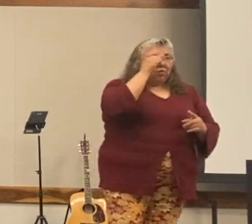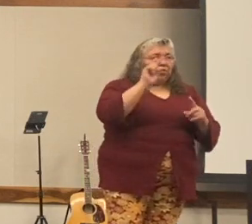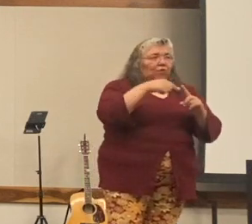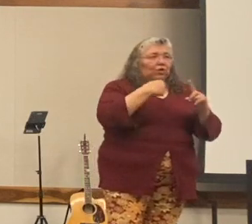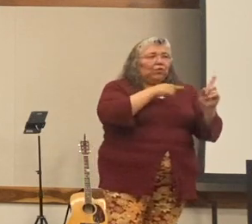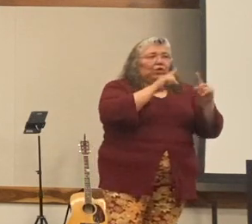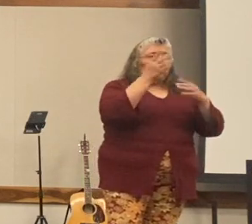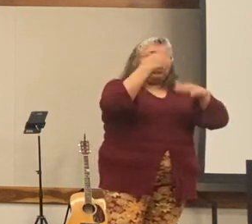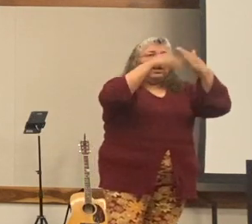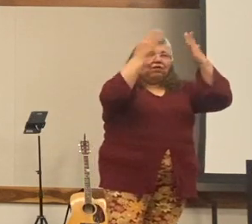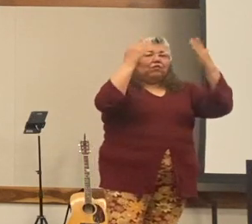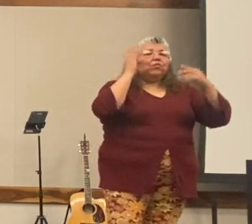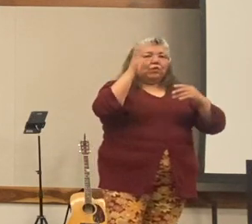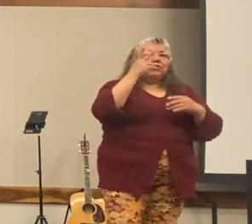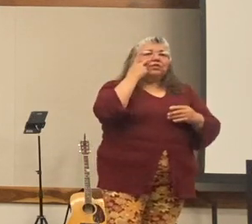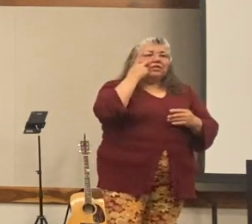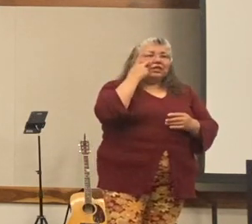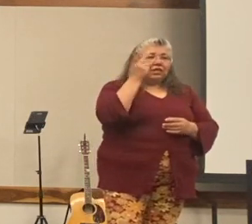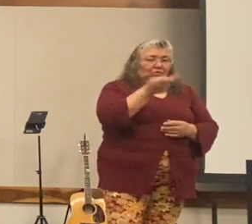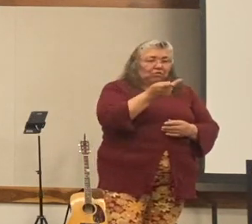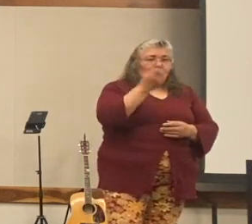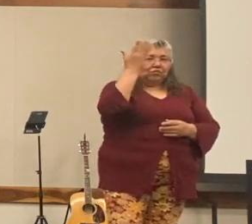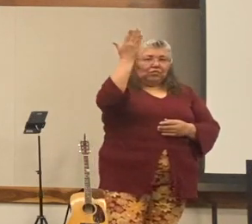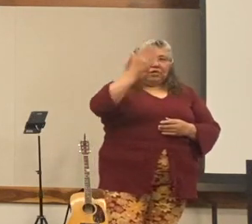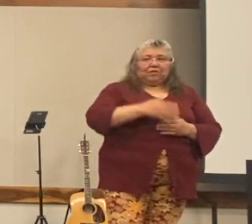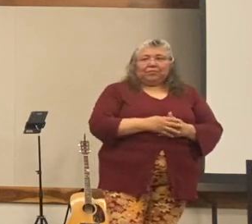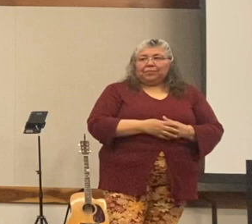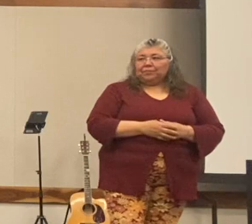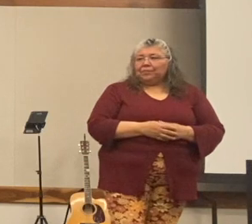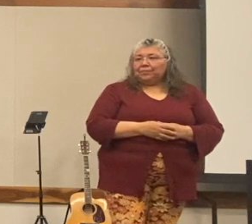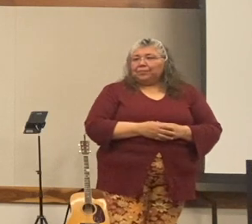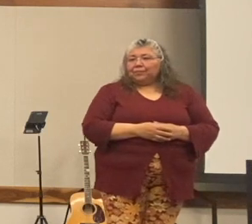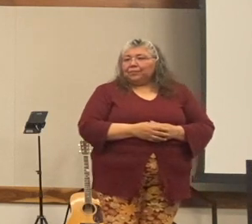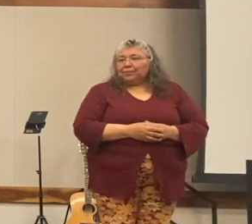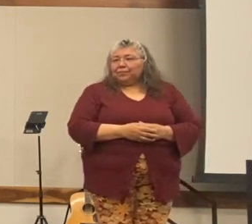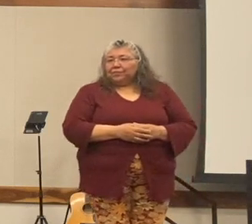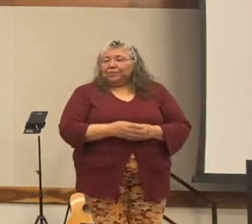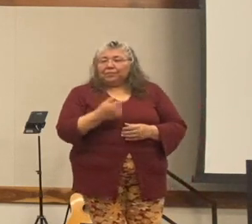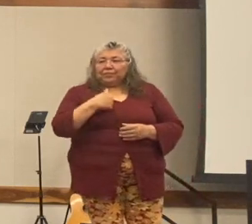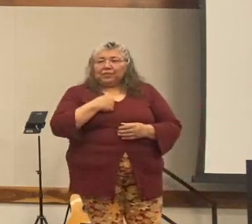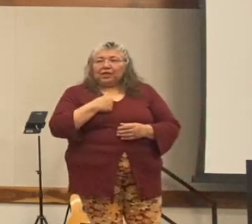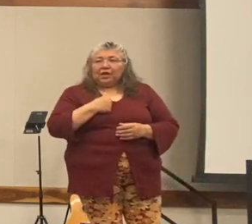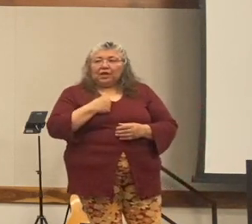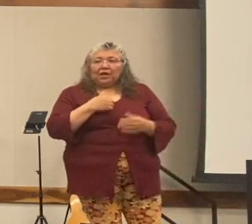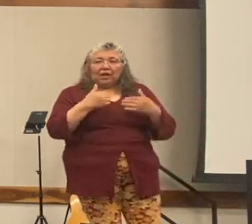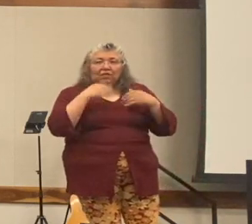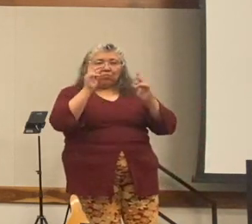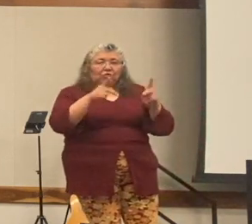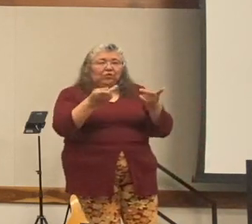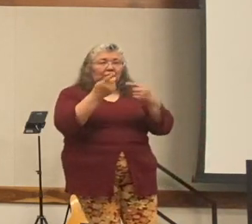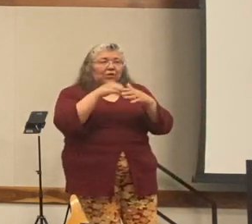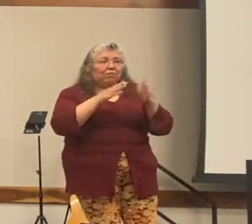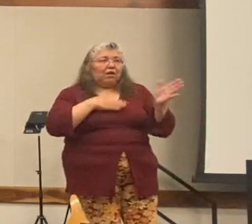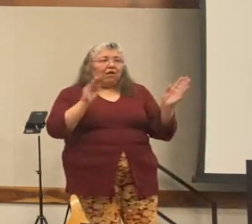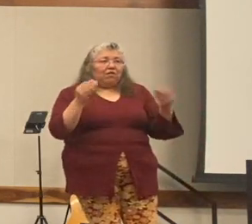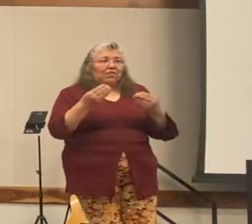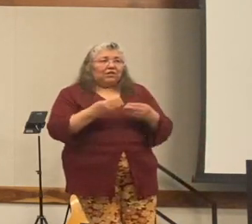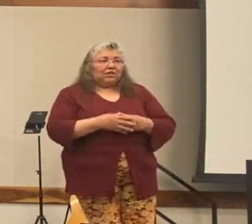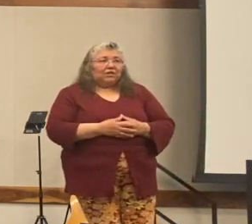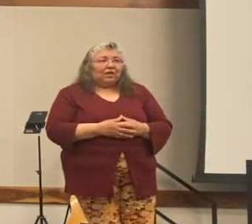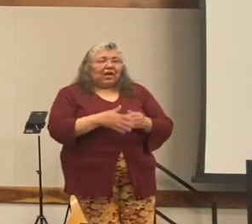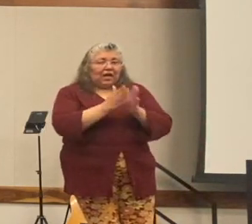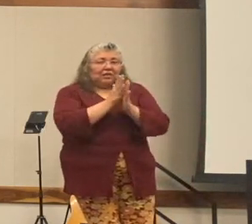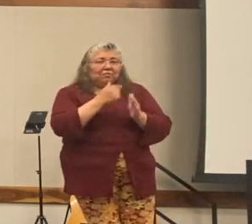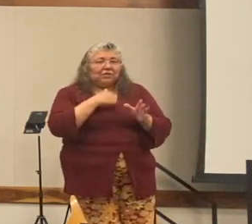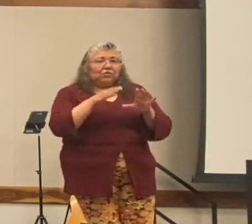heaven, we'll see him there. Amen. I was getting, I had this person come into my office. Asked